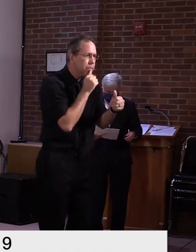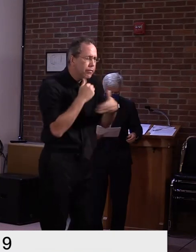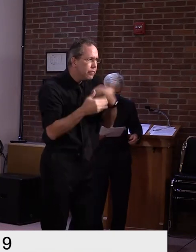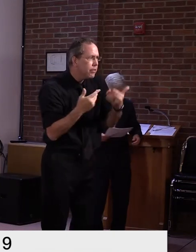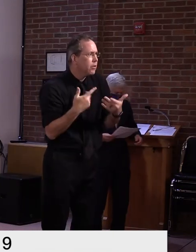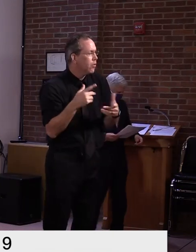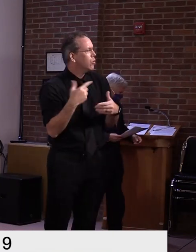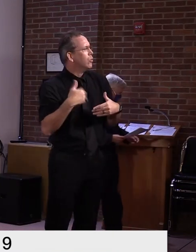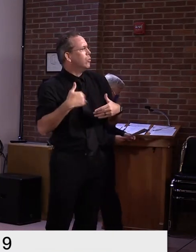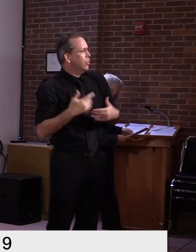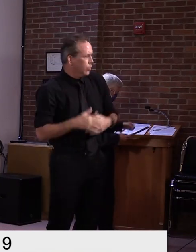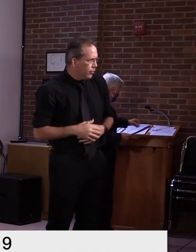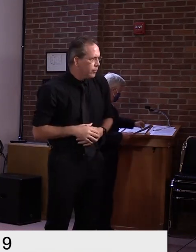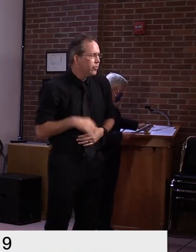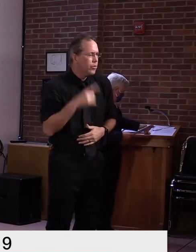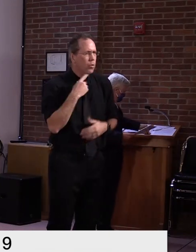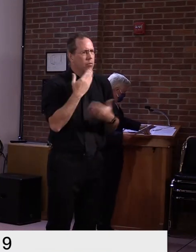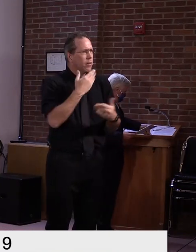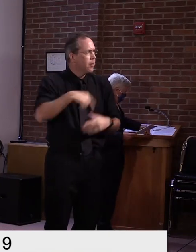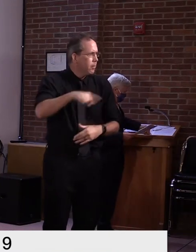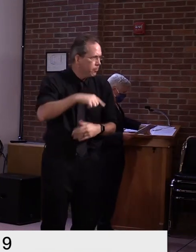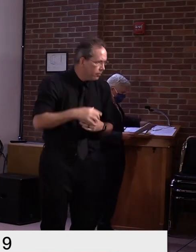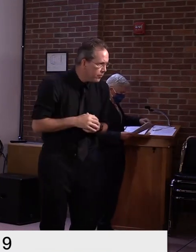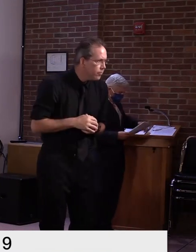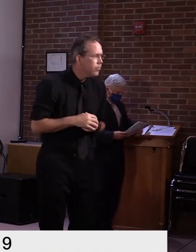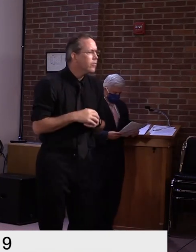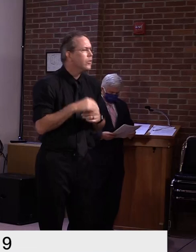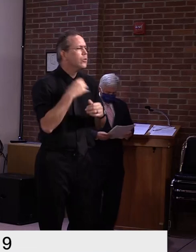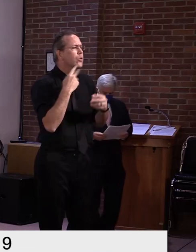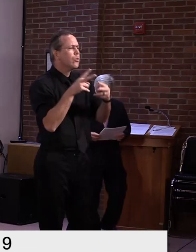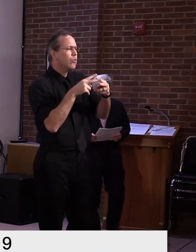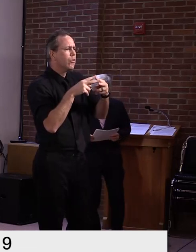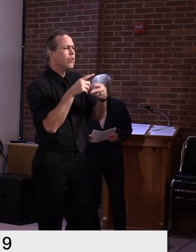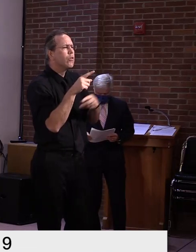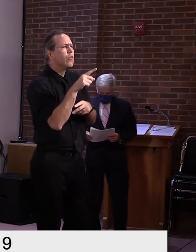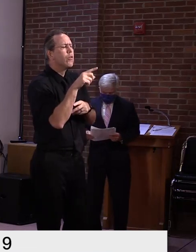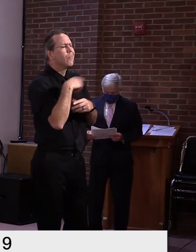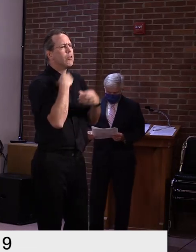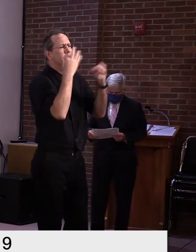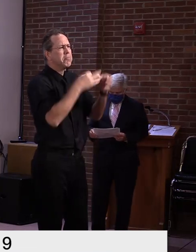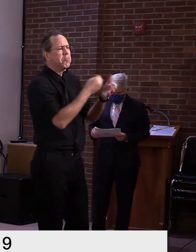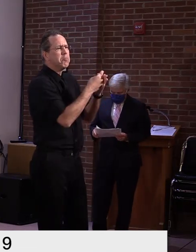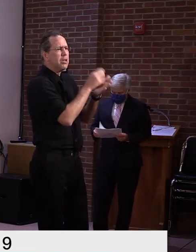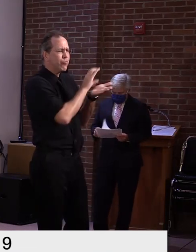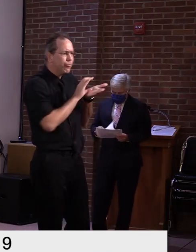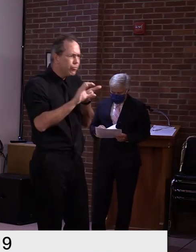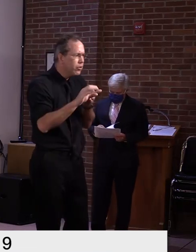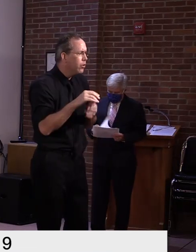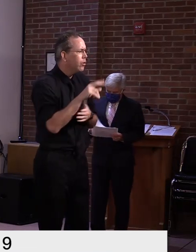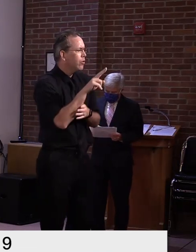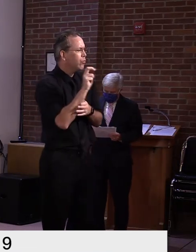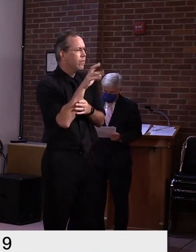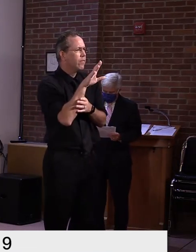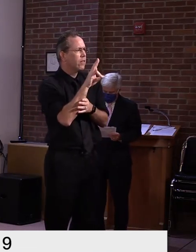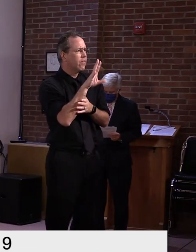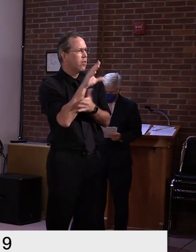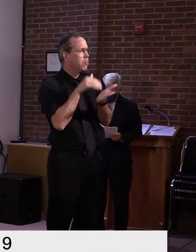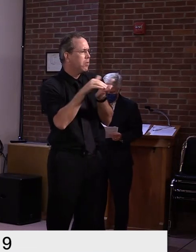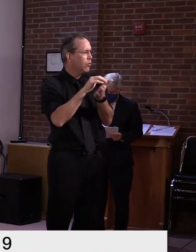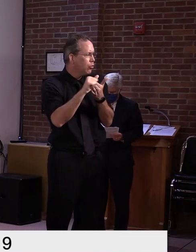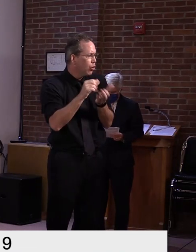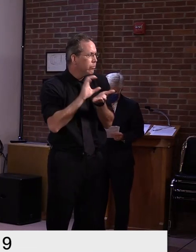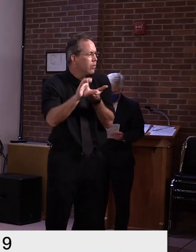$275 million in healthcare grants to help make sure the foundation of the healthcare system remained